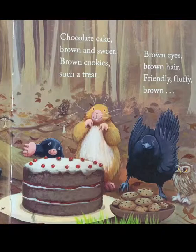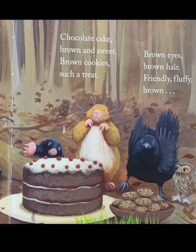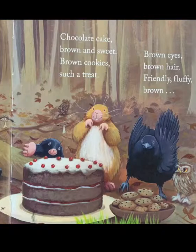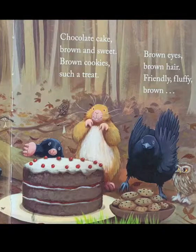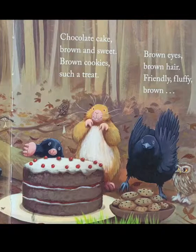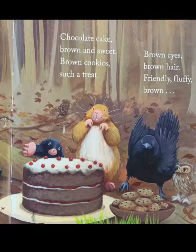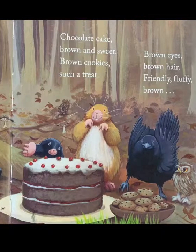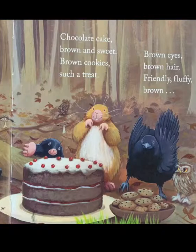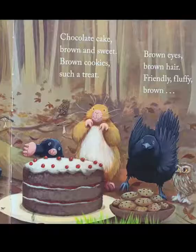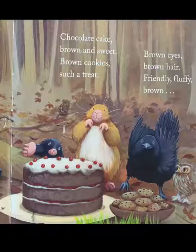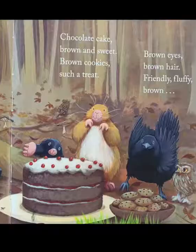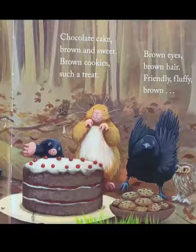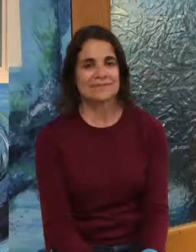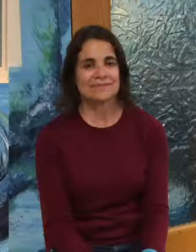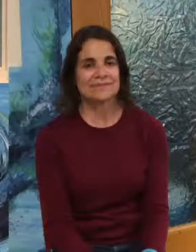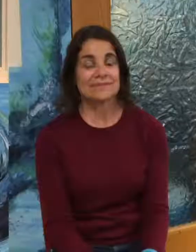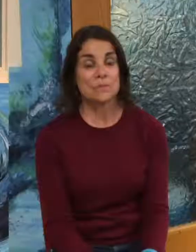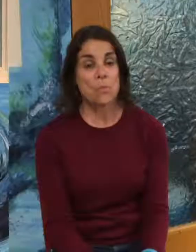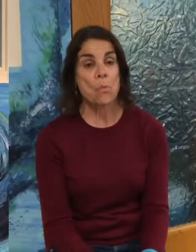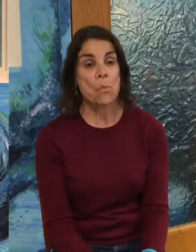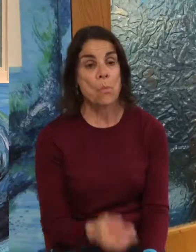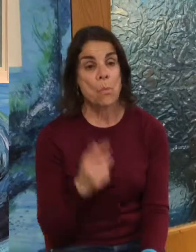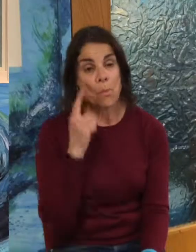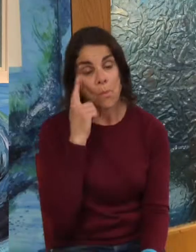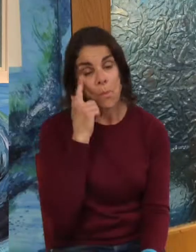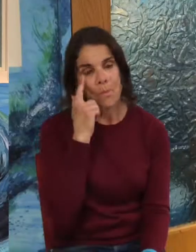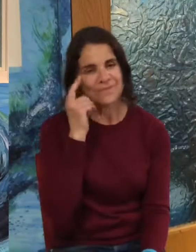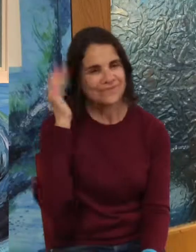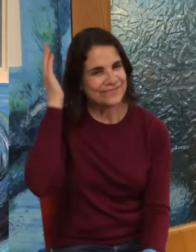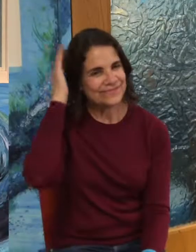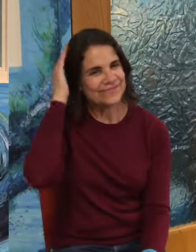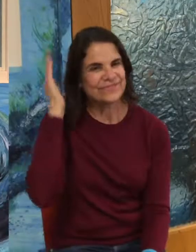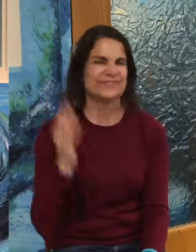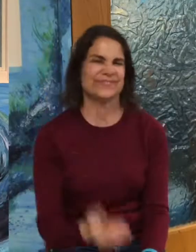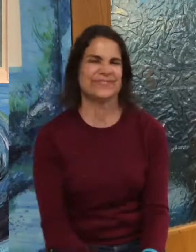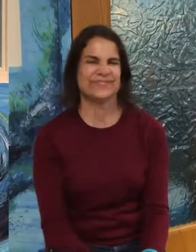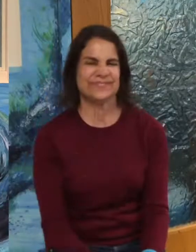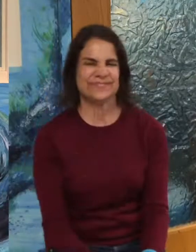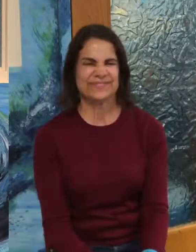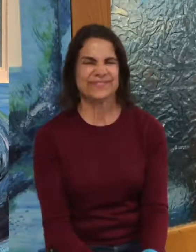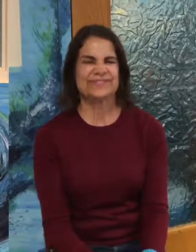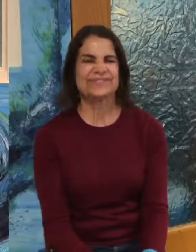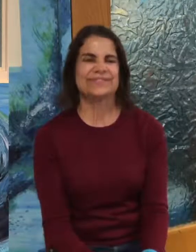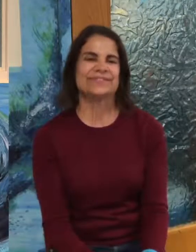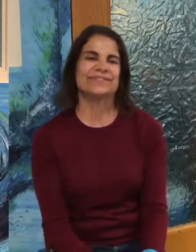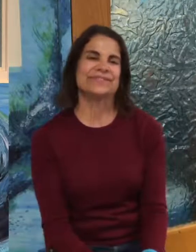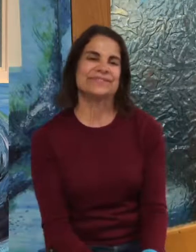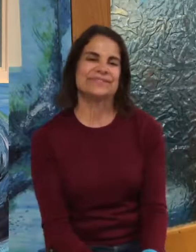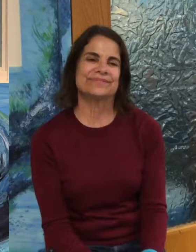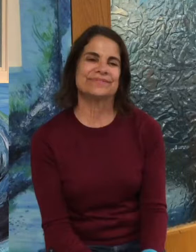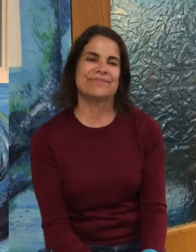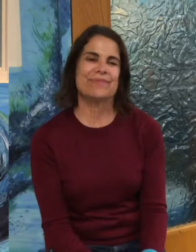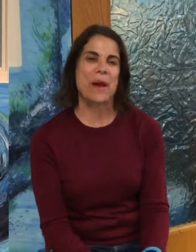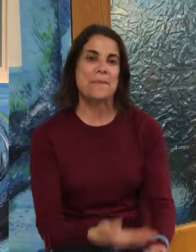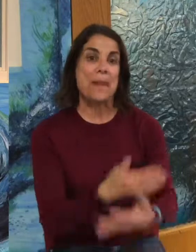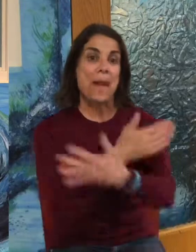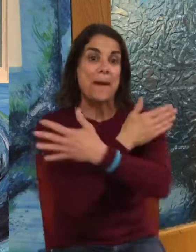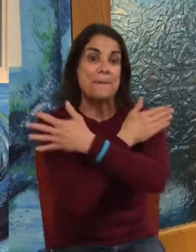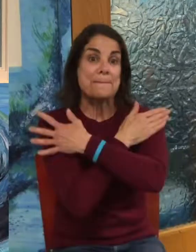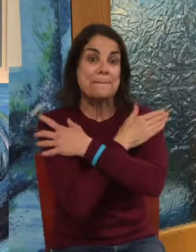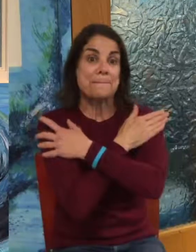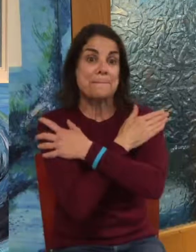Brown eyes, brown hair. Friendly, fluffy,